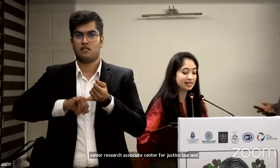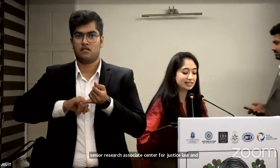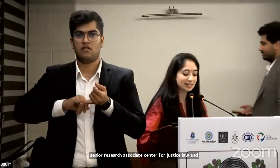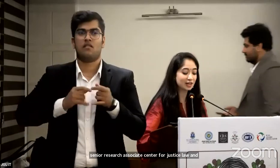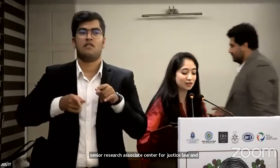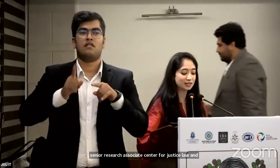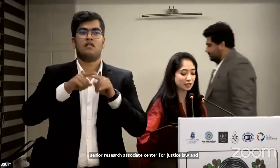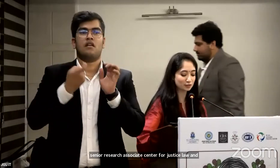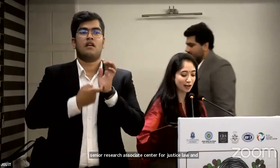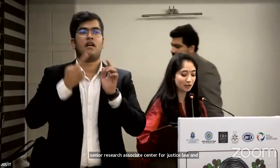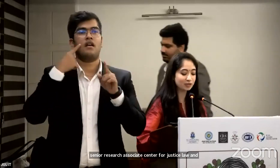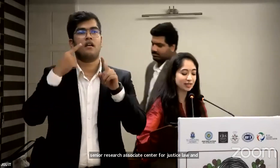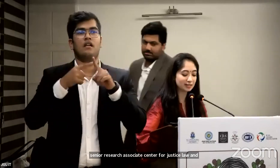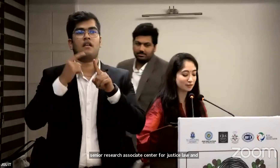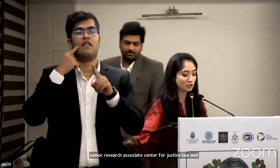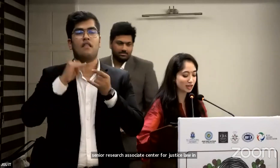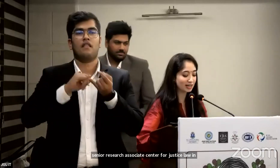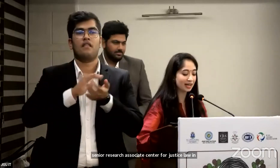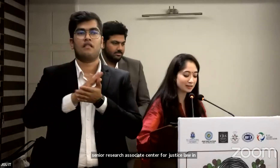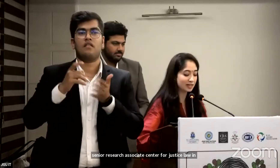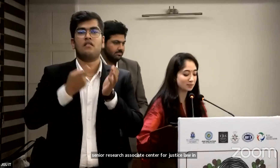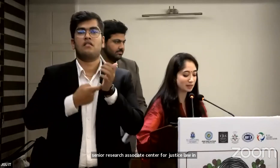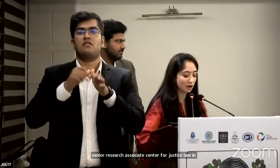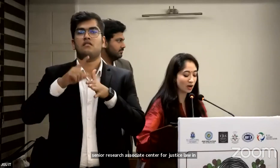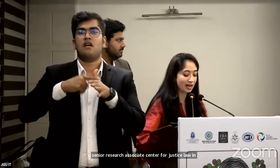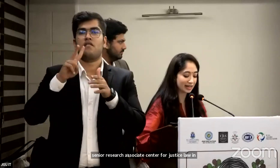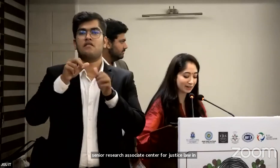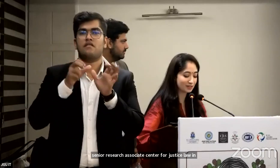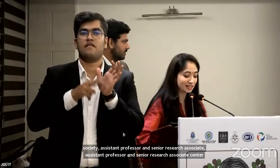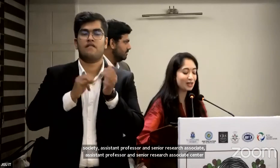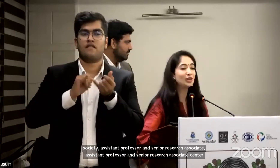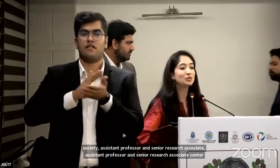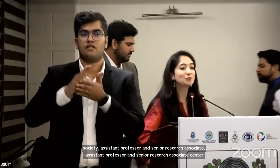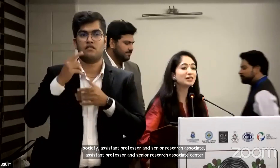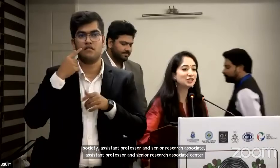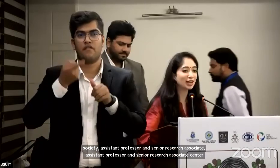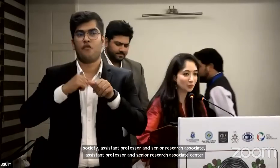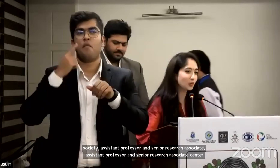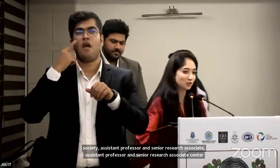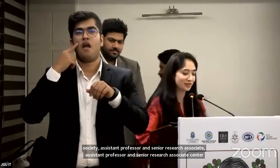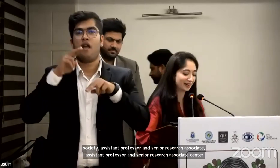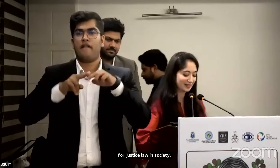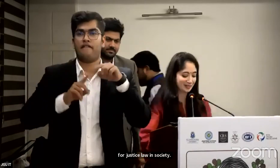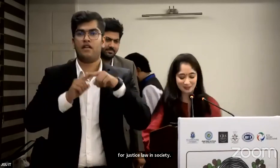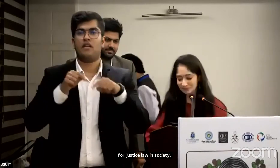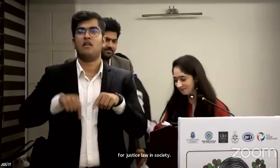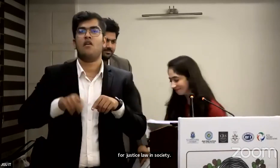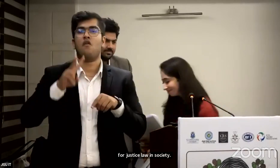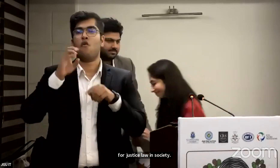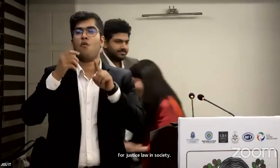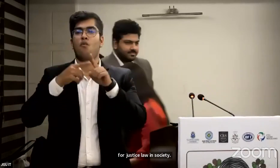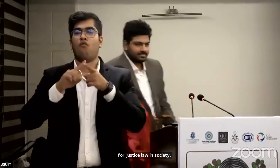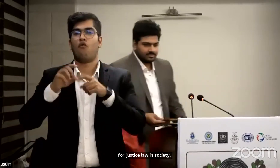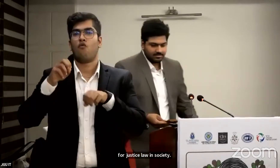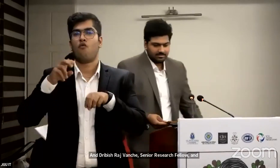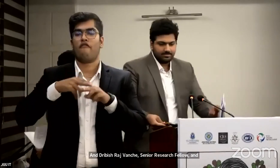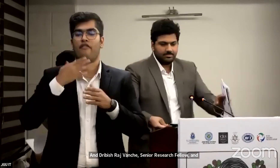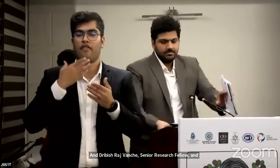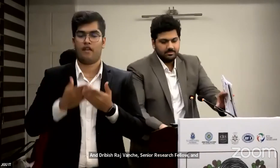Rajvanshi, Senior Research Fellow, Center for Trade and Investment Law, IIFT, to please share the vote of thanks.